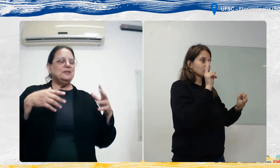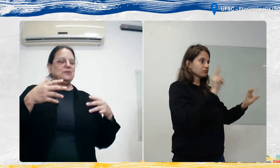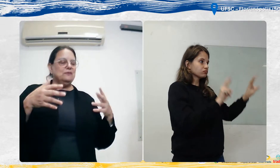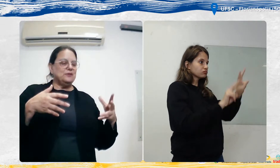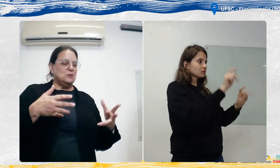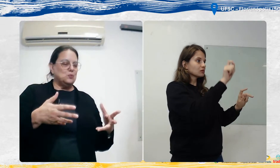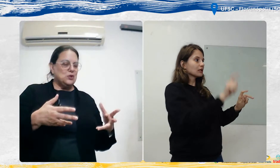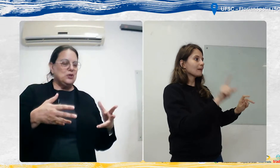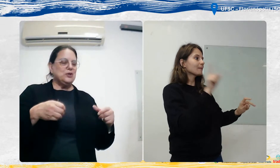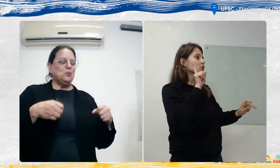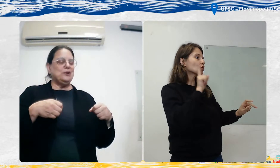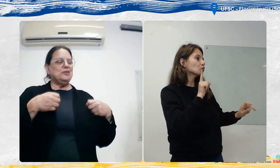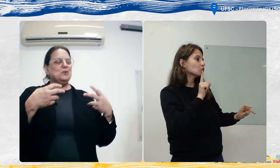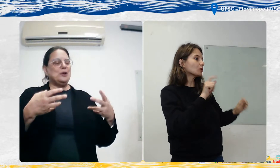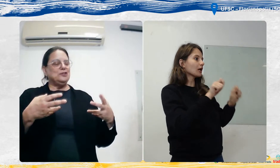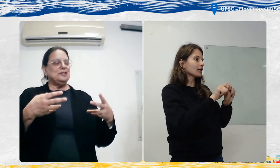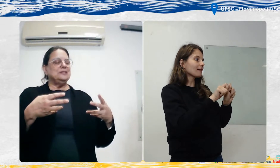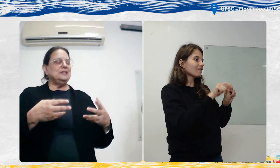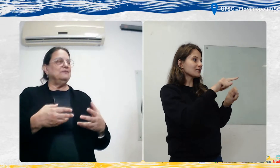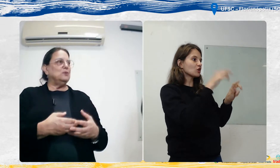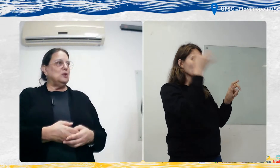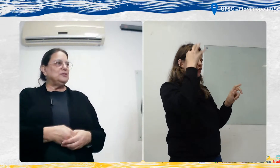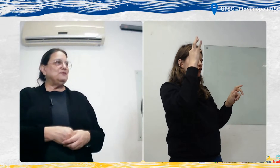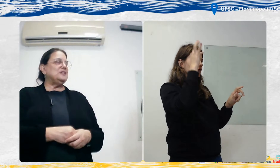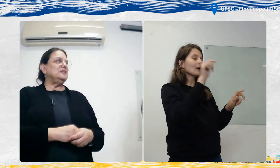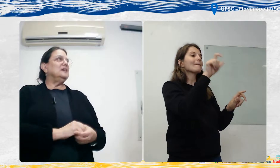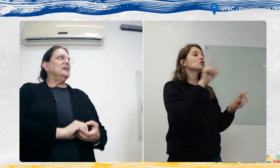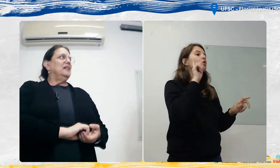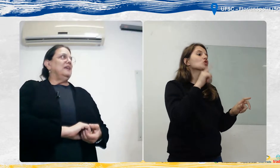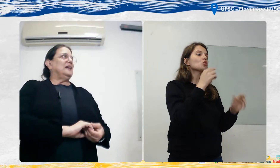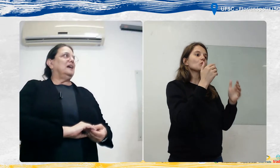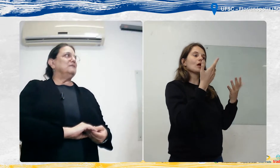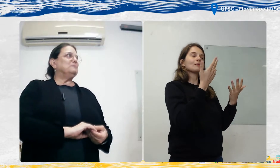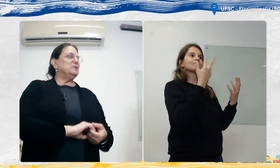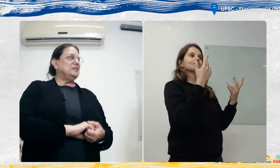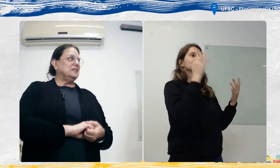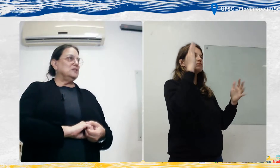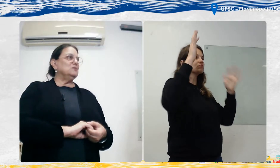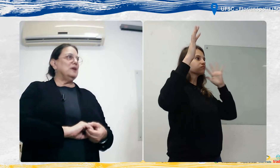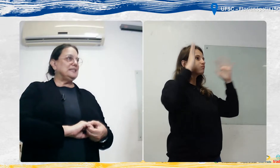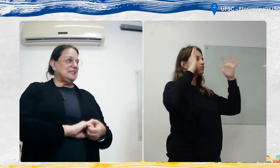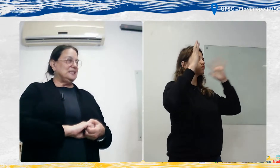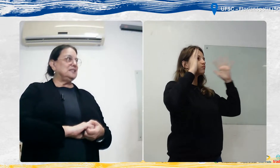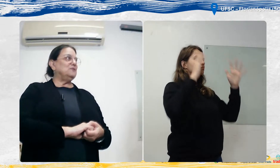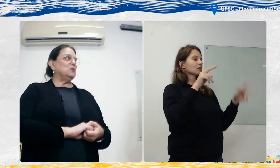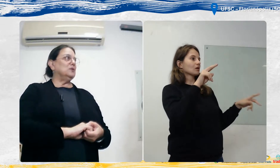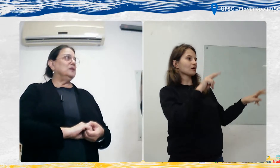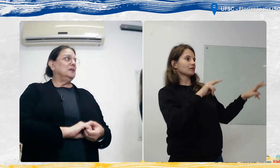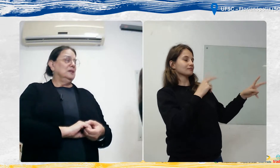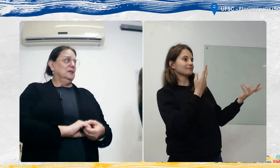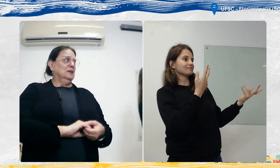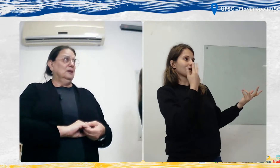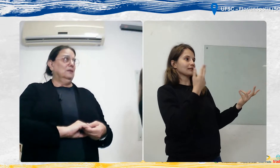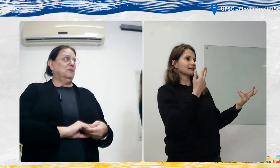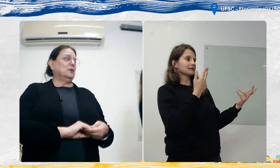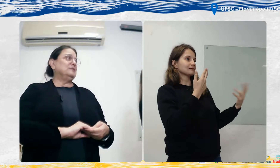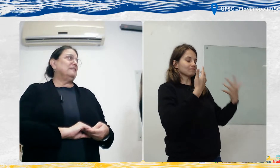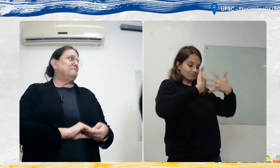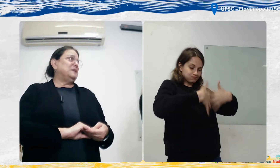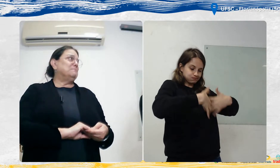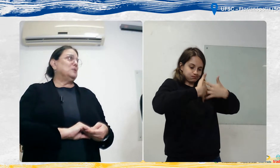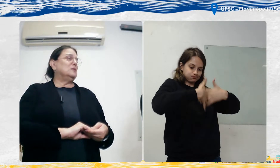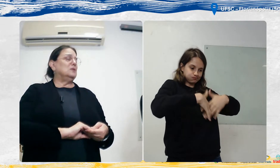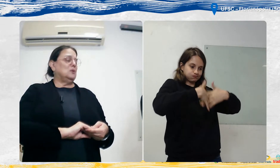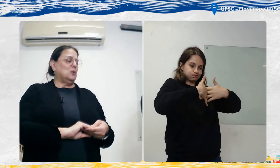doing philosophical work, what are the questions in philosophy that have a particular resonance for